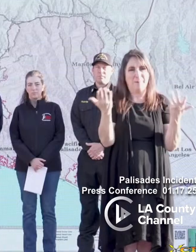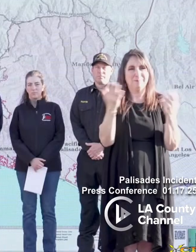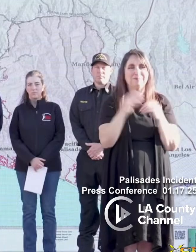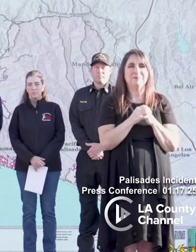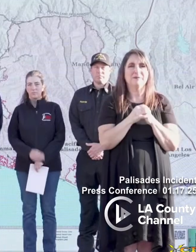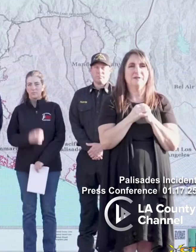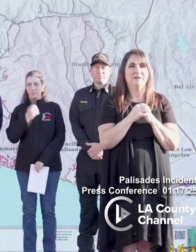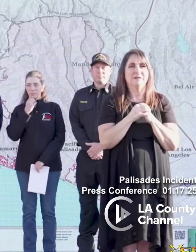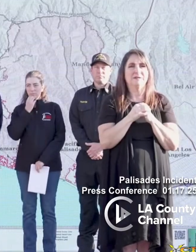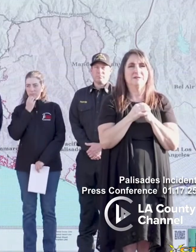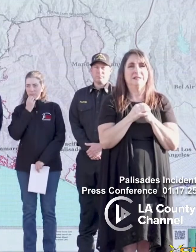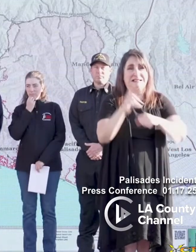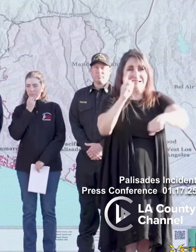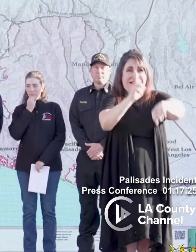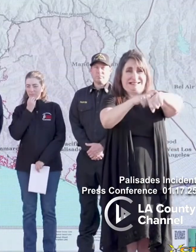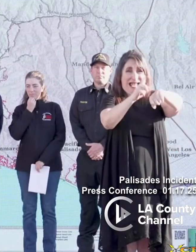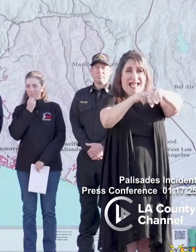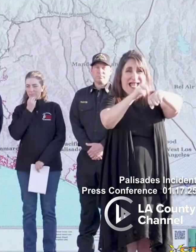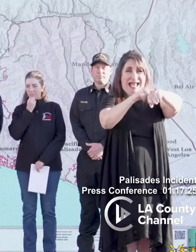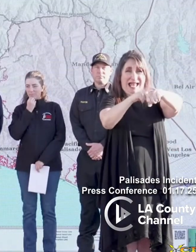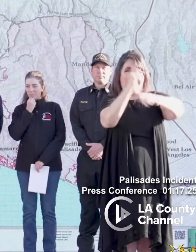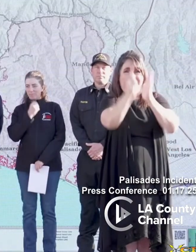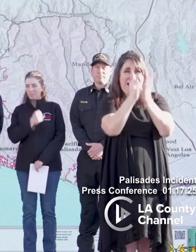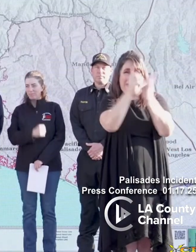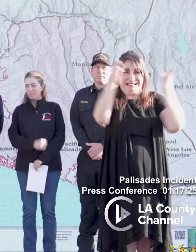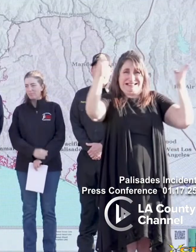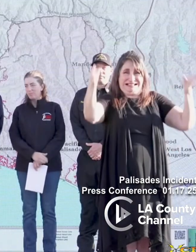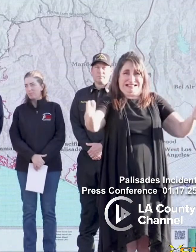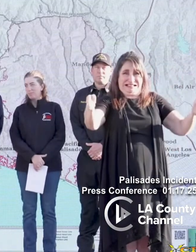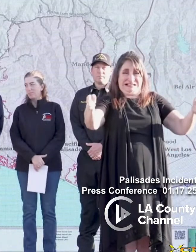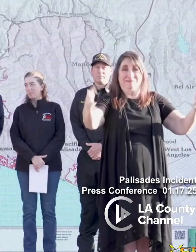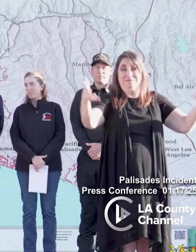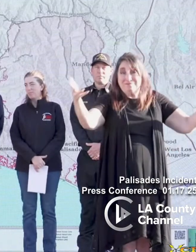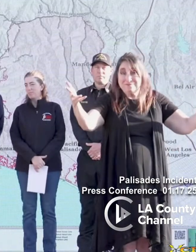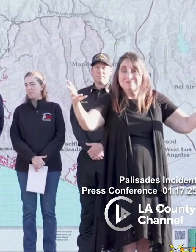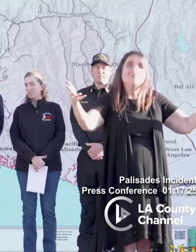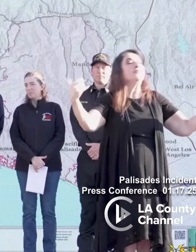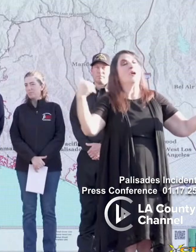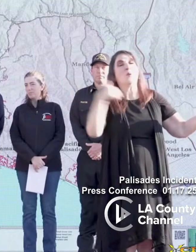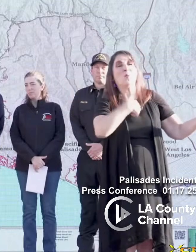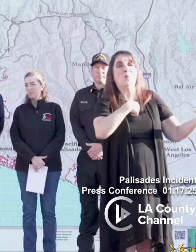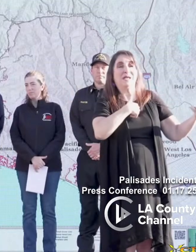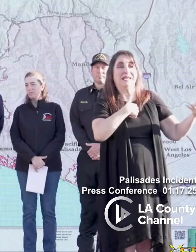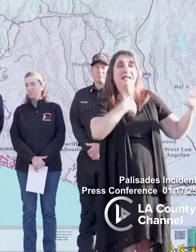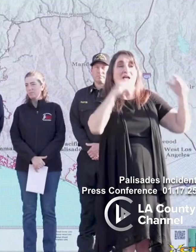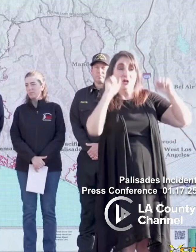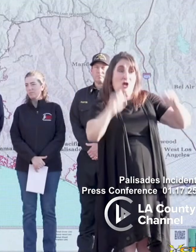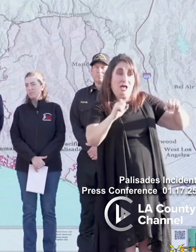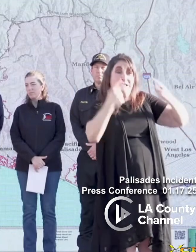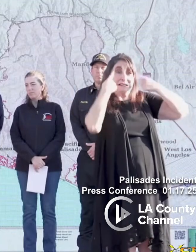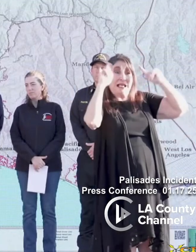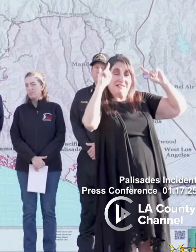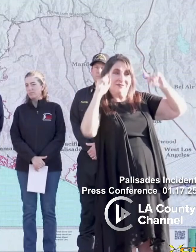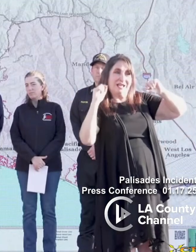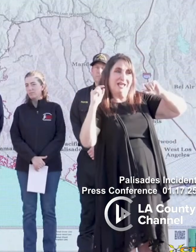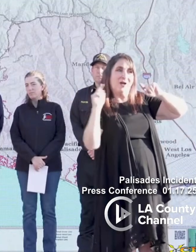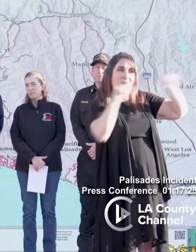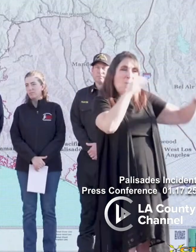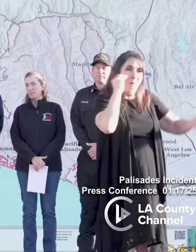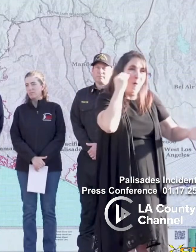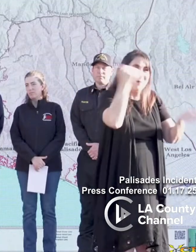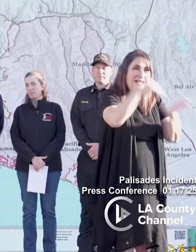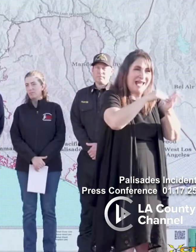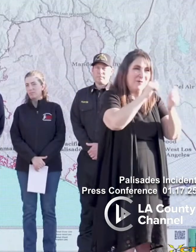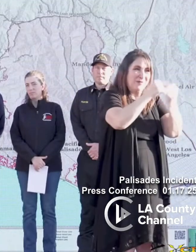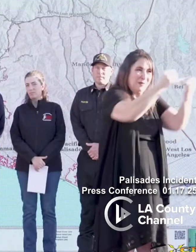the timelines, you know, we were successful in being able to repopulate some of the areas around the perimeter of the fire.